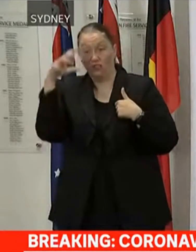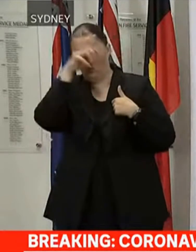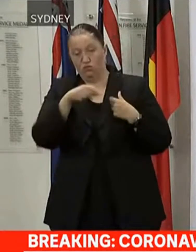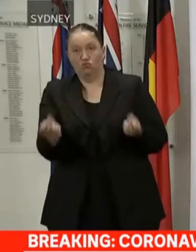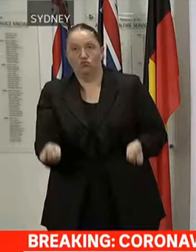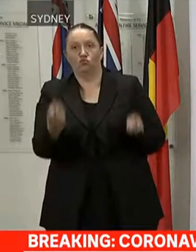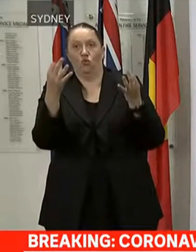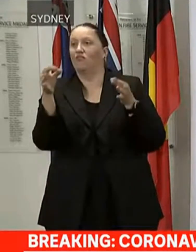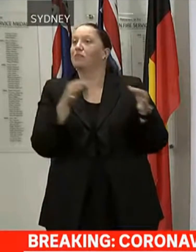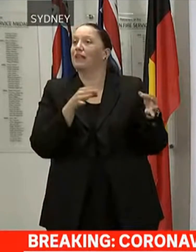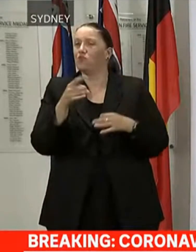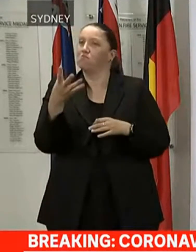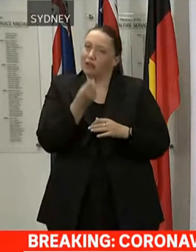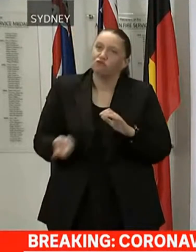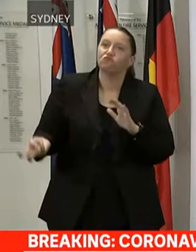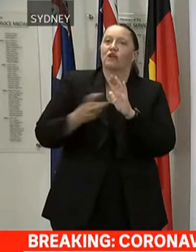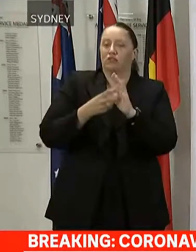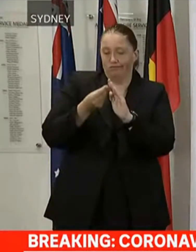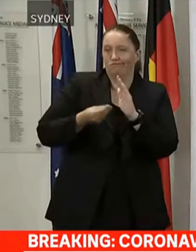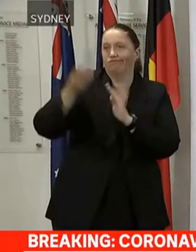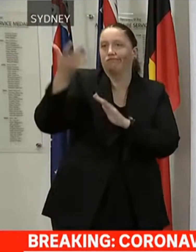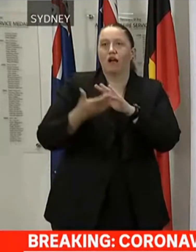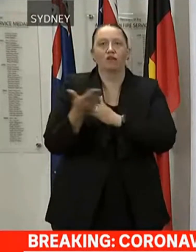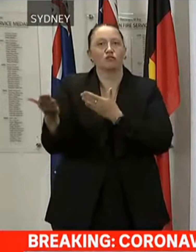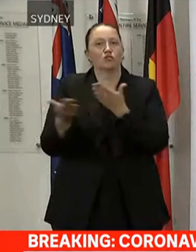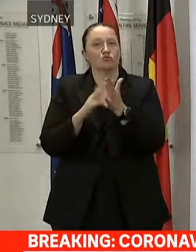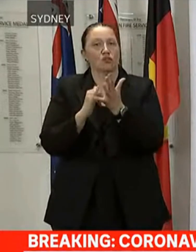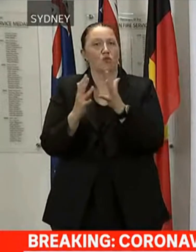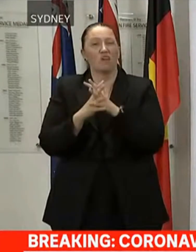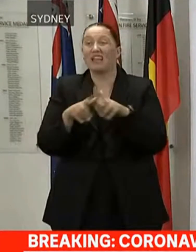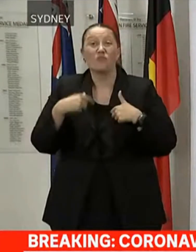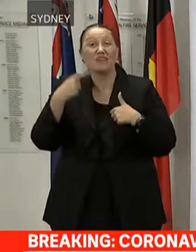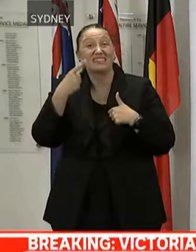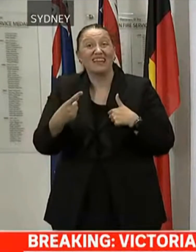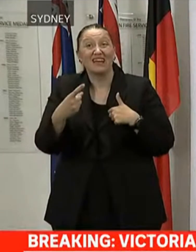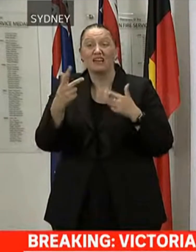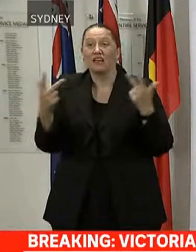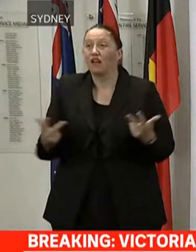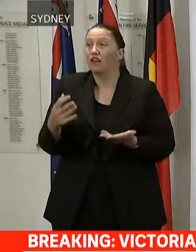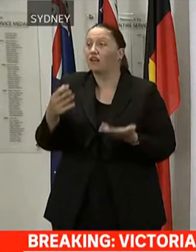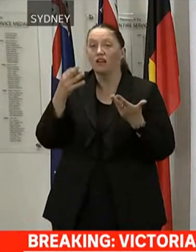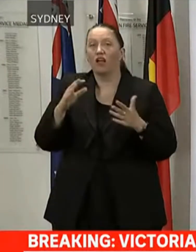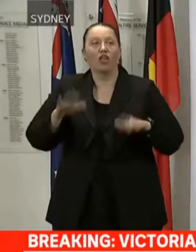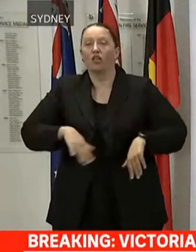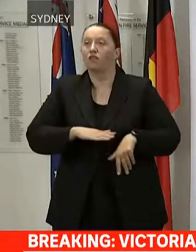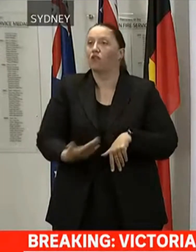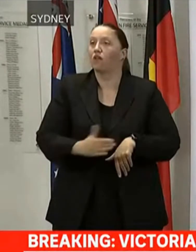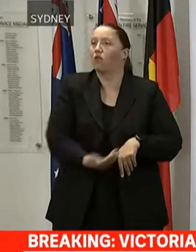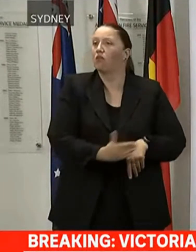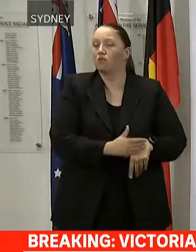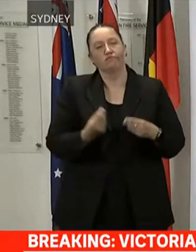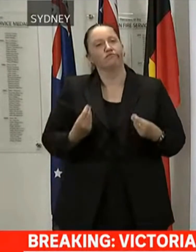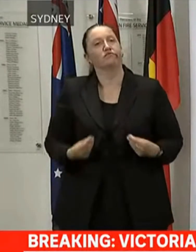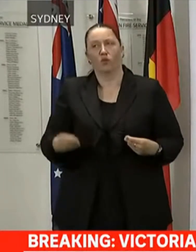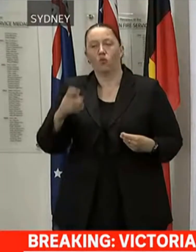have to assume that you don't have a plan in place. And if we don't see greater compliance, we will need to take further action. So